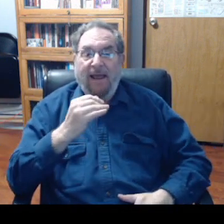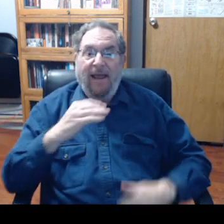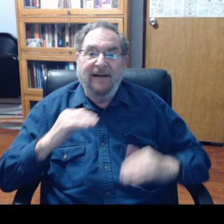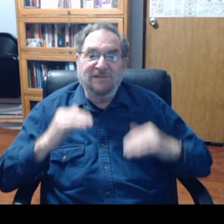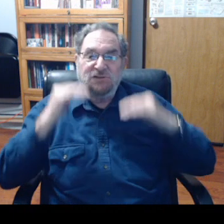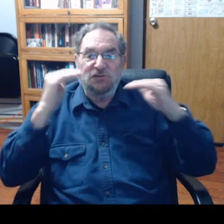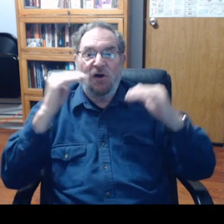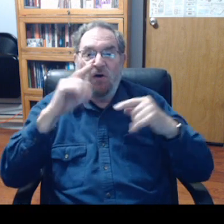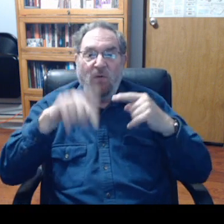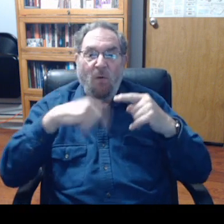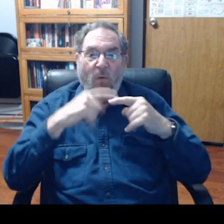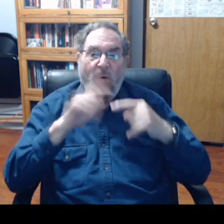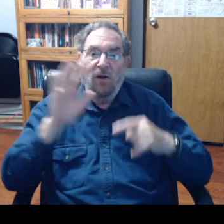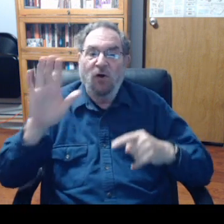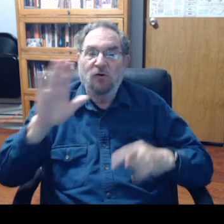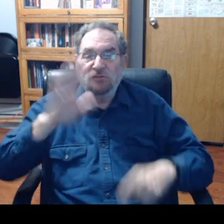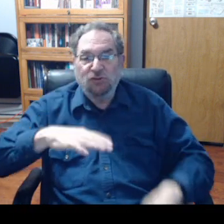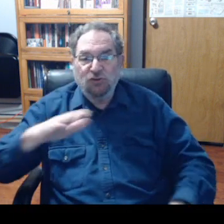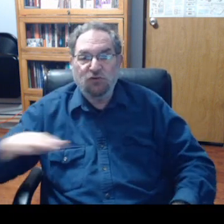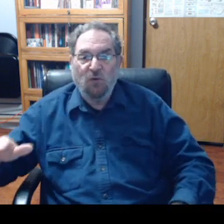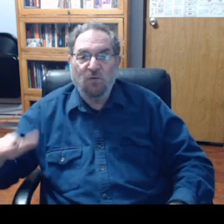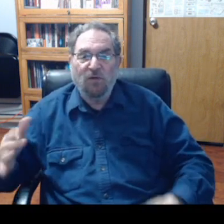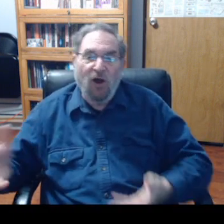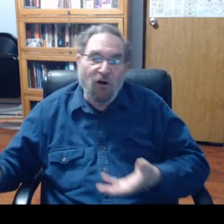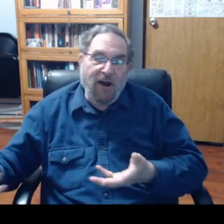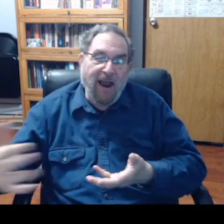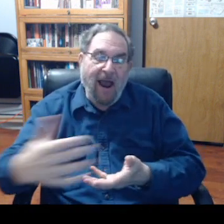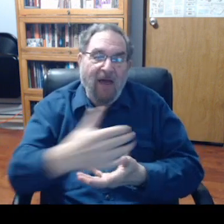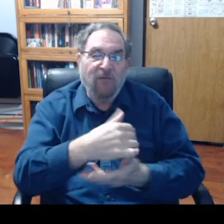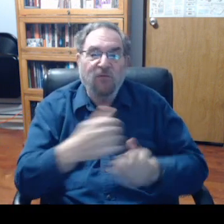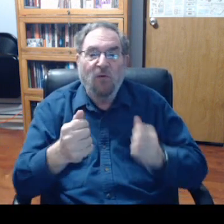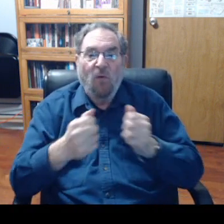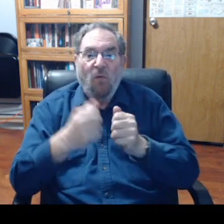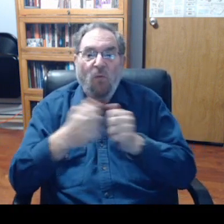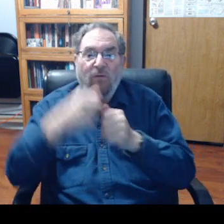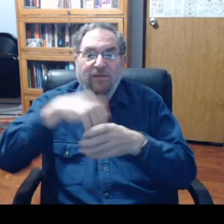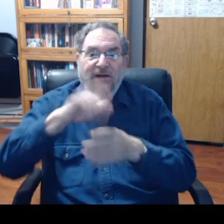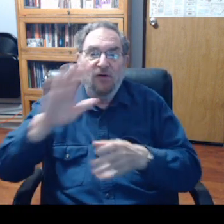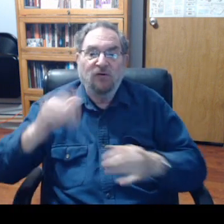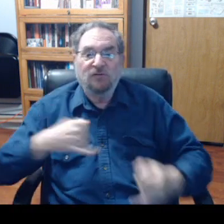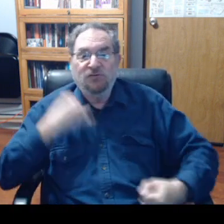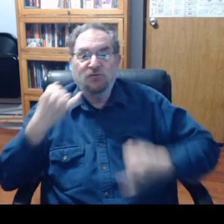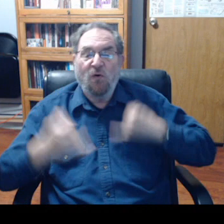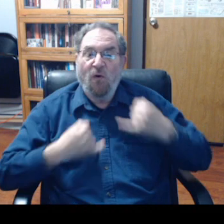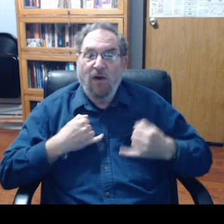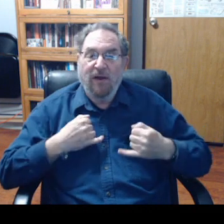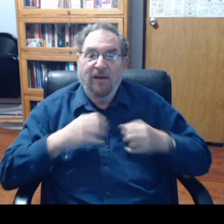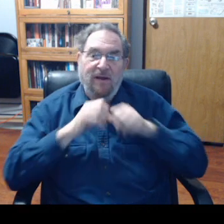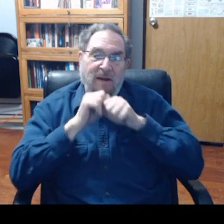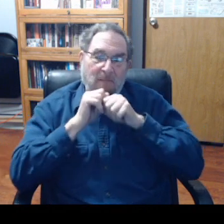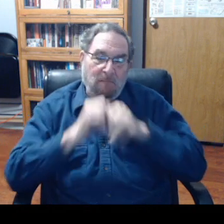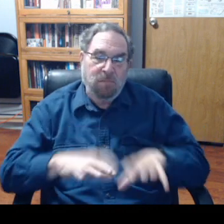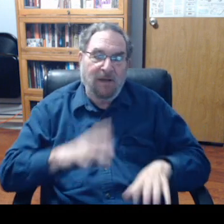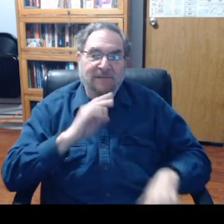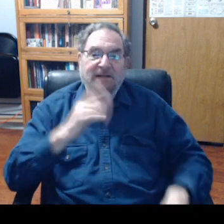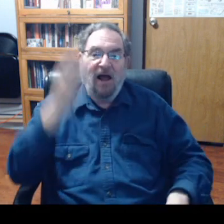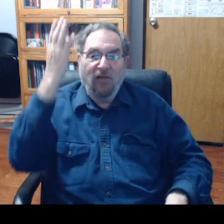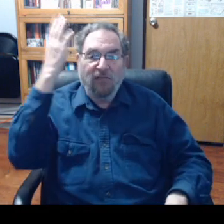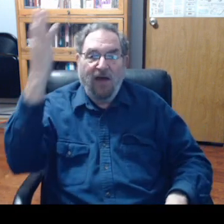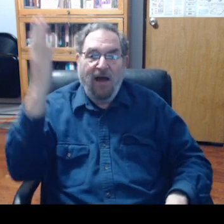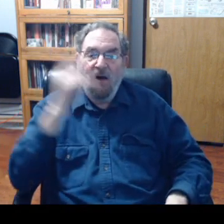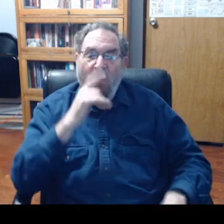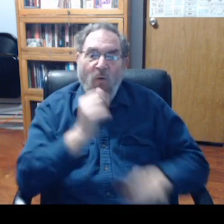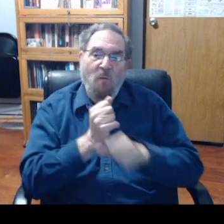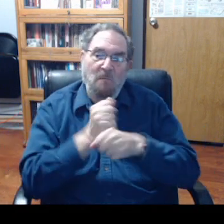glad, and exult when her children are gathered within her joy. Blessed